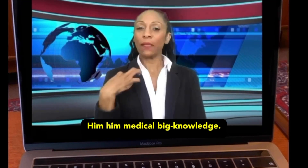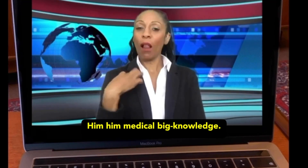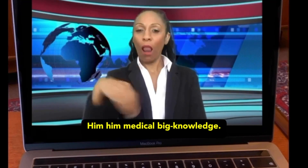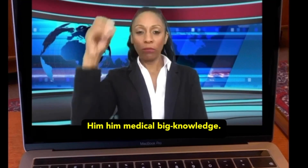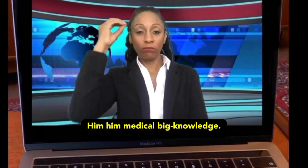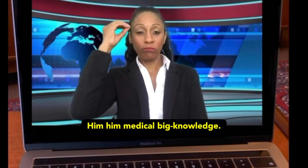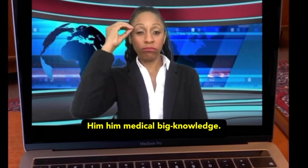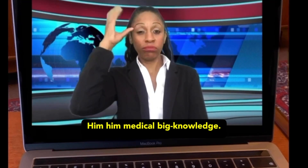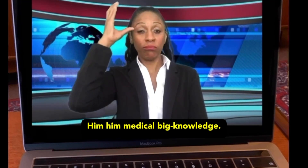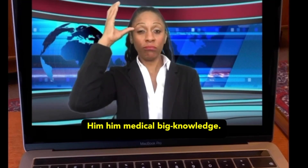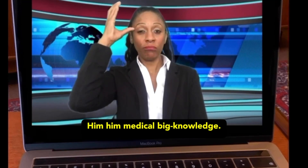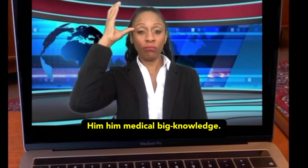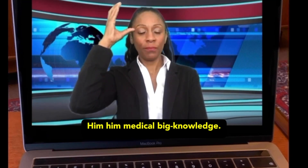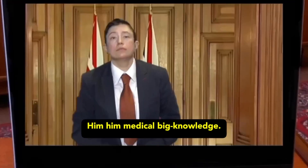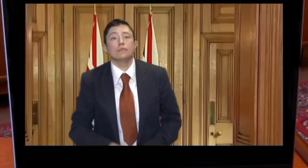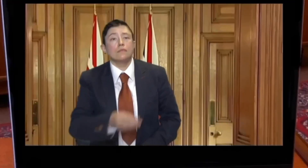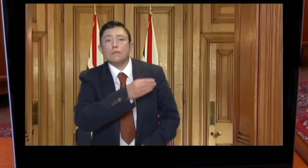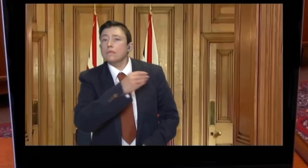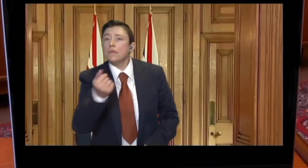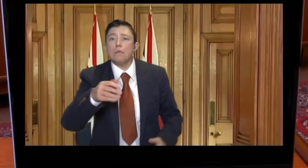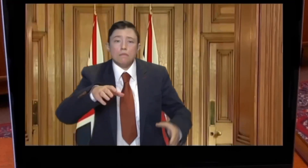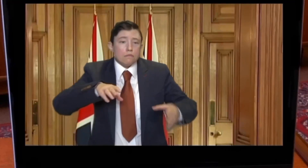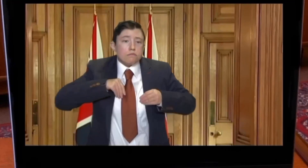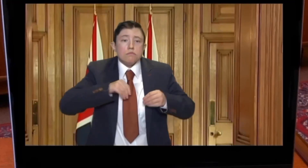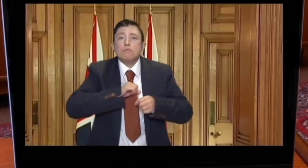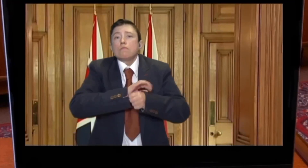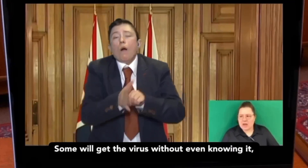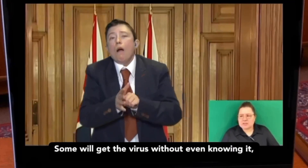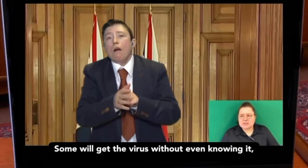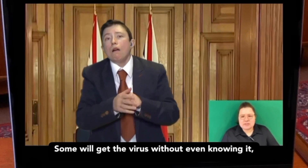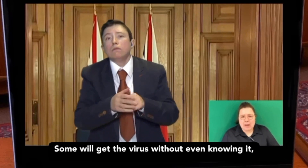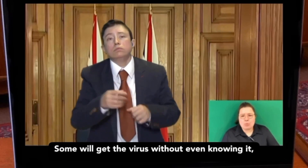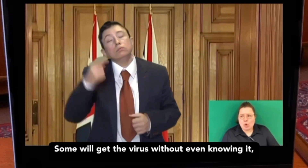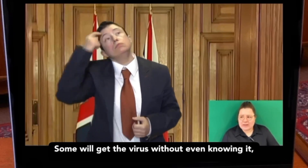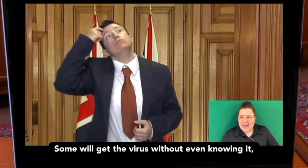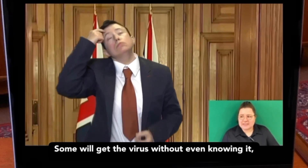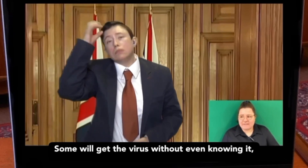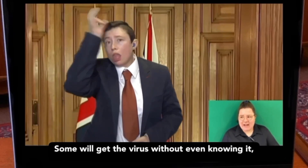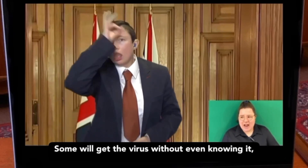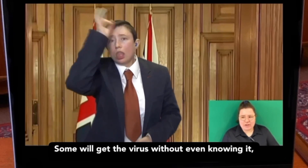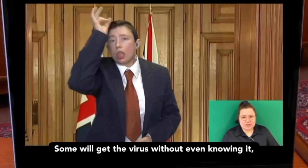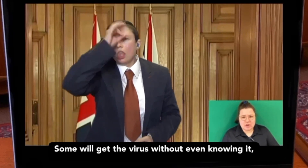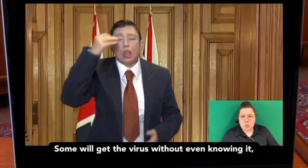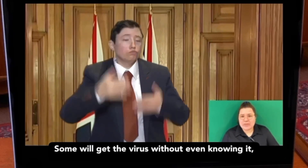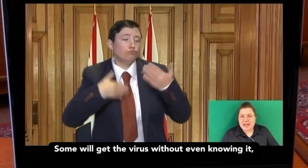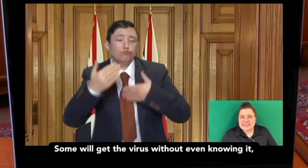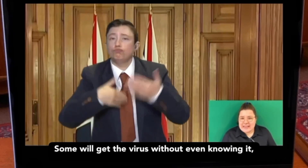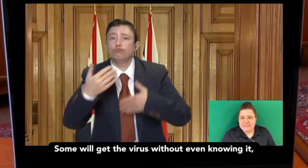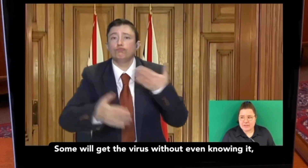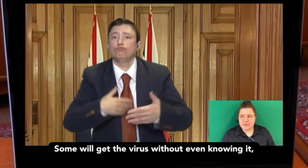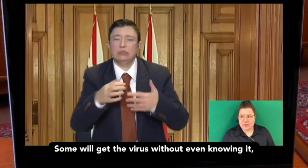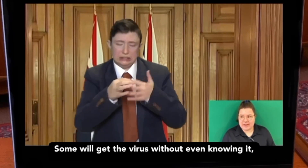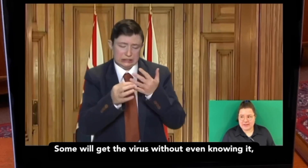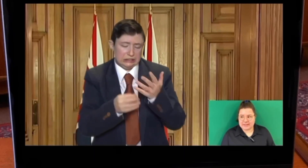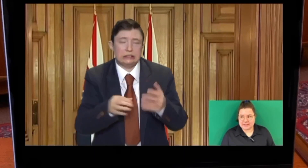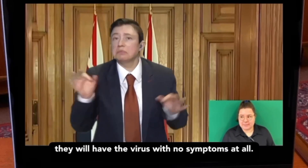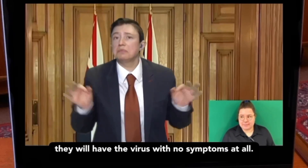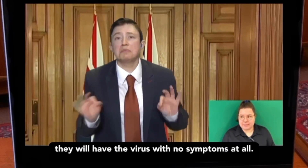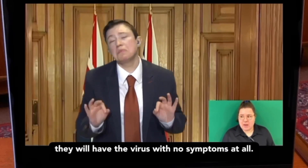Some will get the virus, without even knowing it. Though